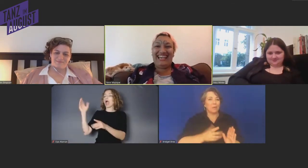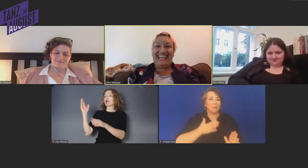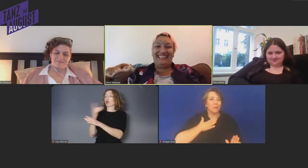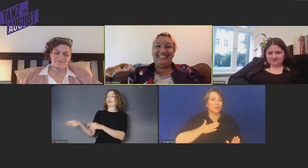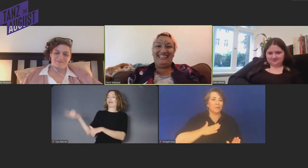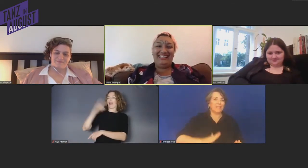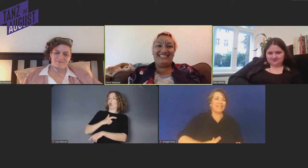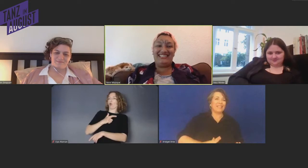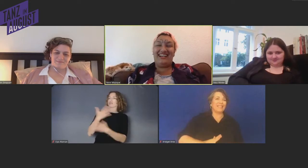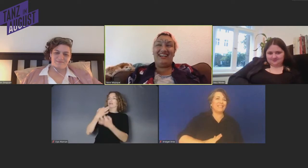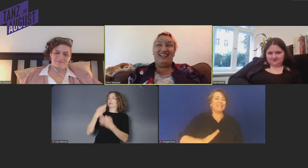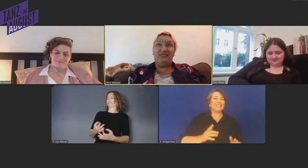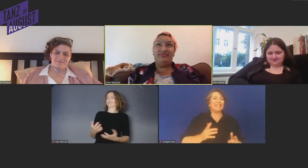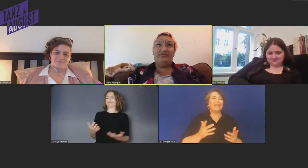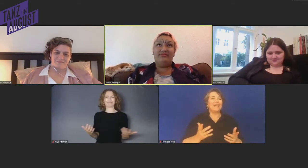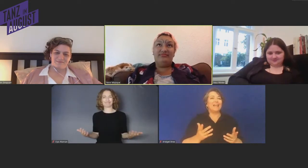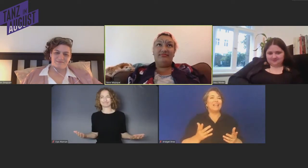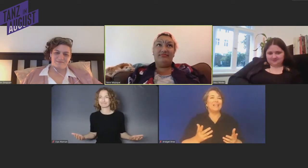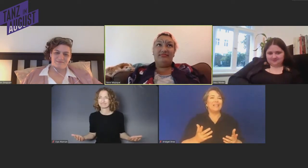And it